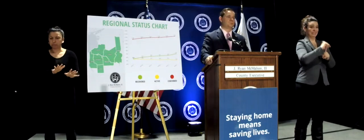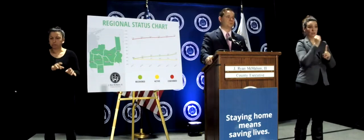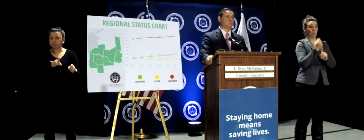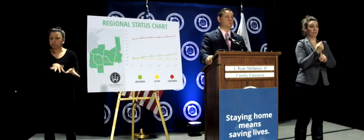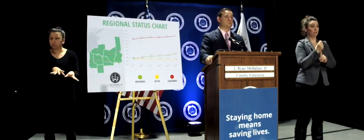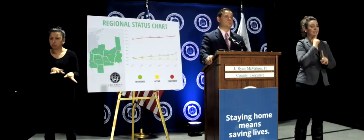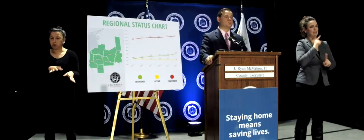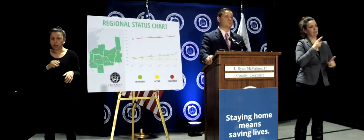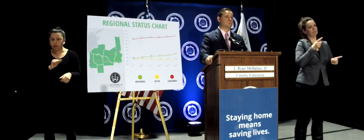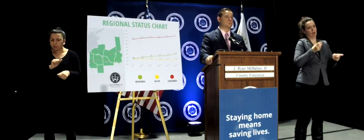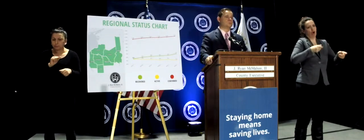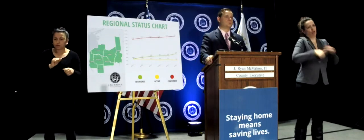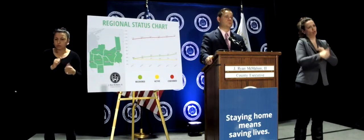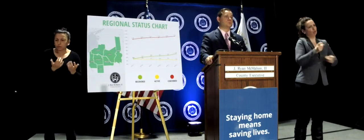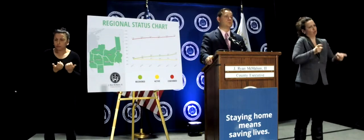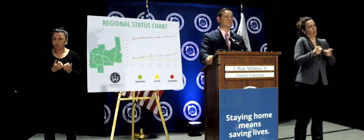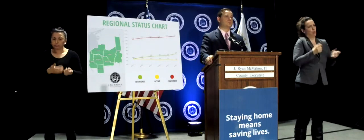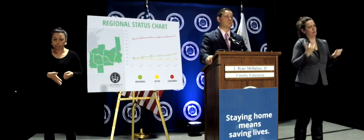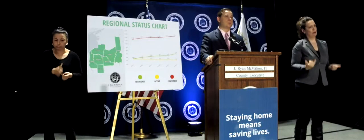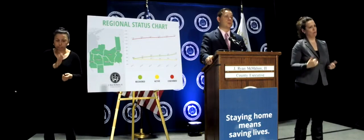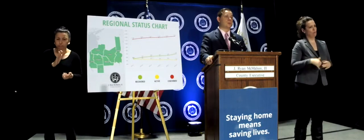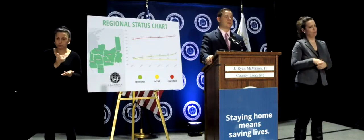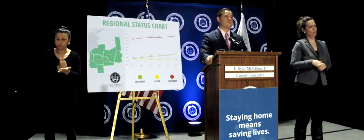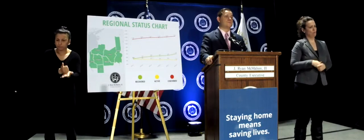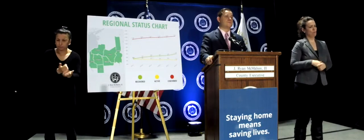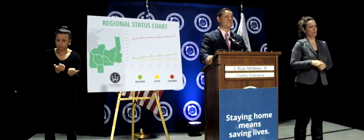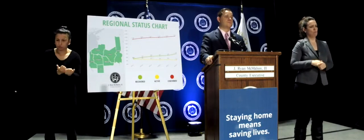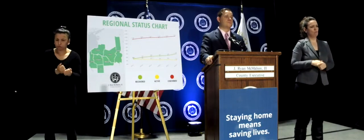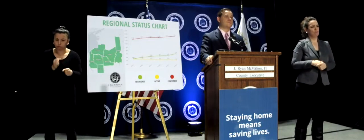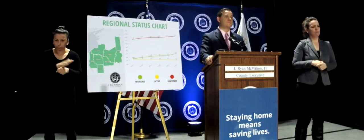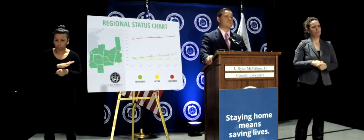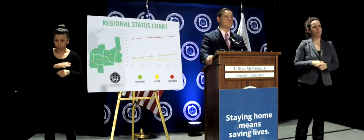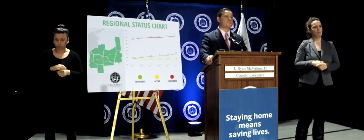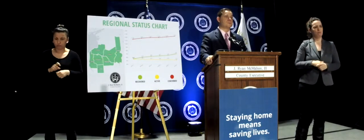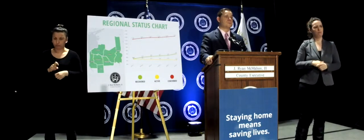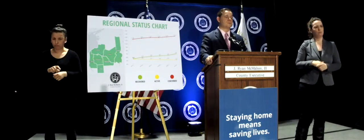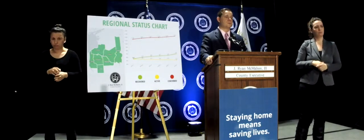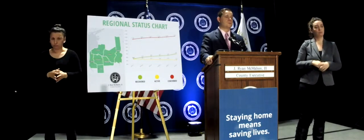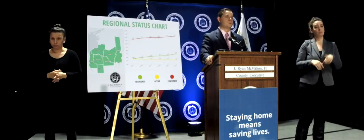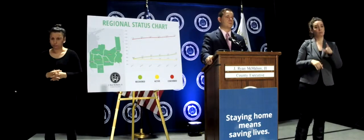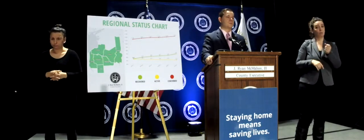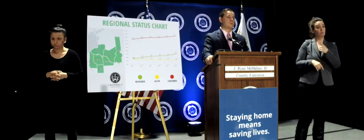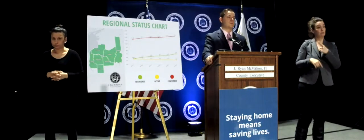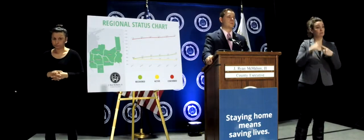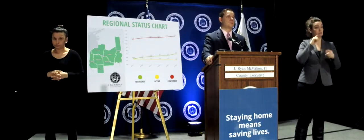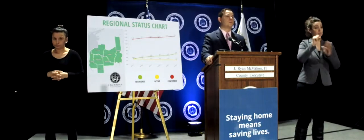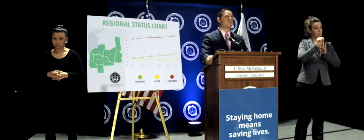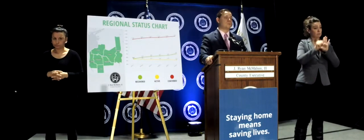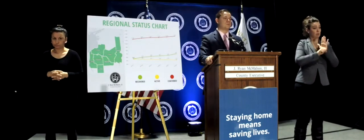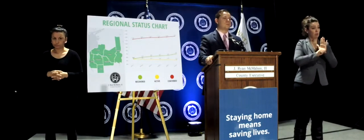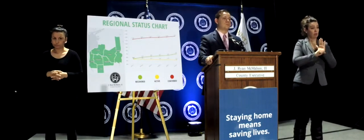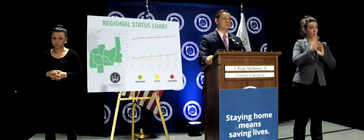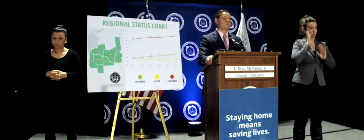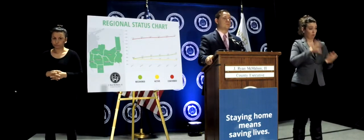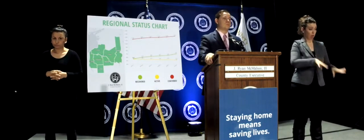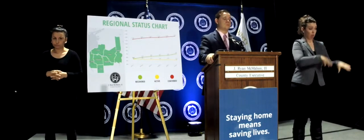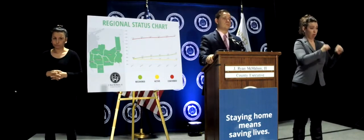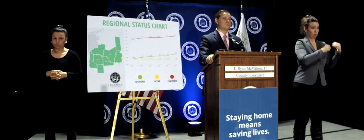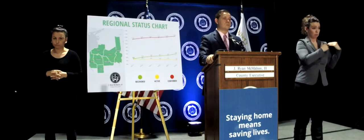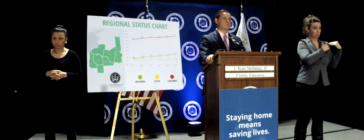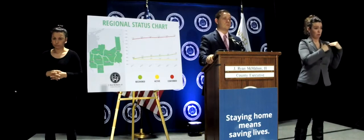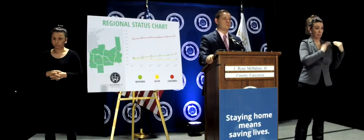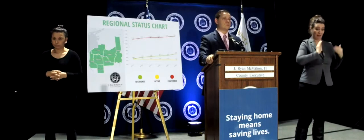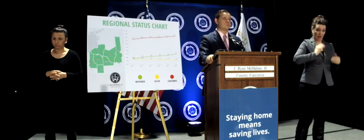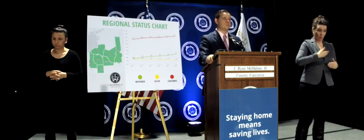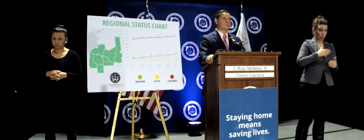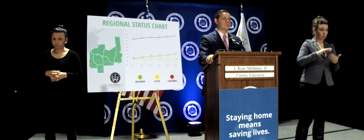you said that this might divert to the state, but a lot of people in our community have someone that they love in a nursing home or an assisted living facility. Is there